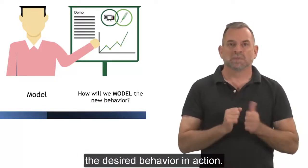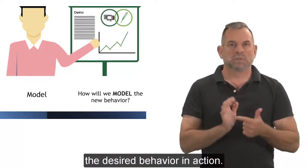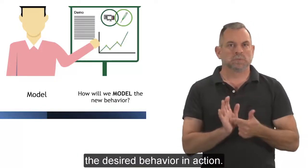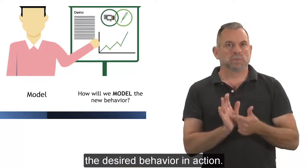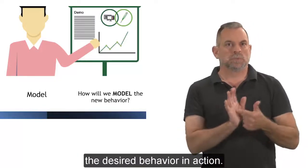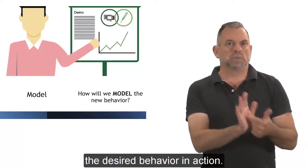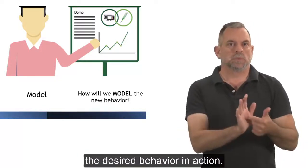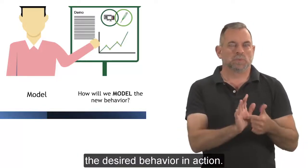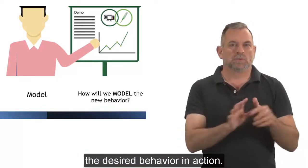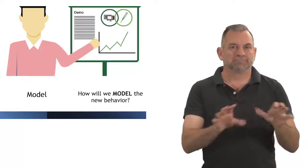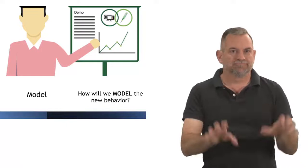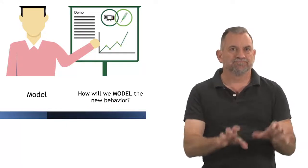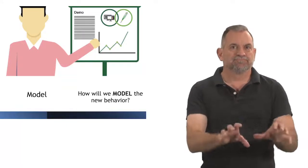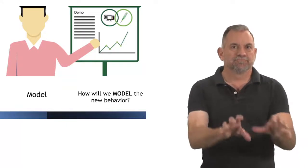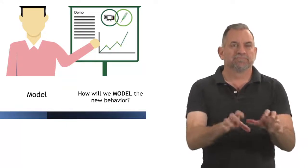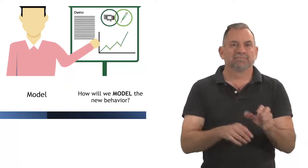in action.